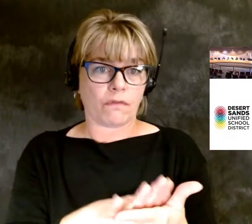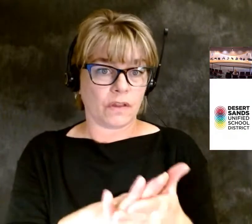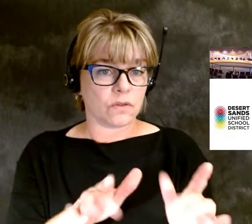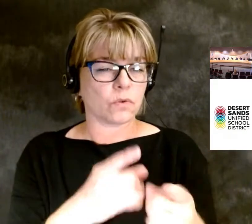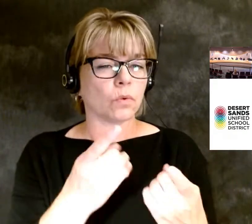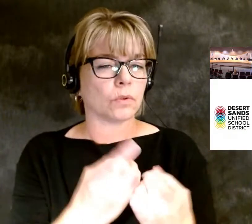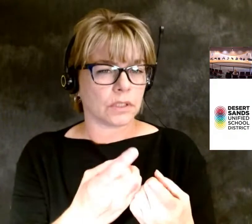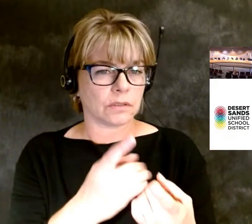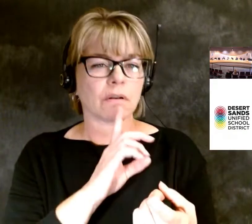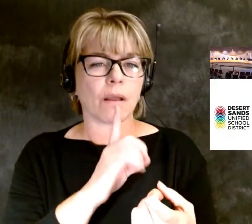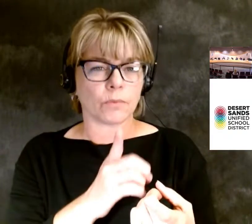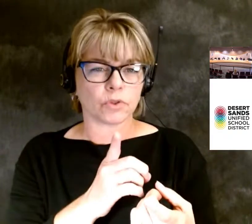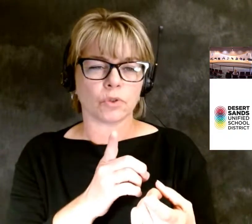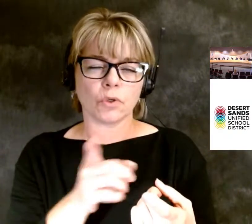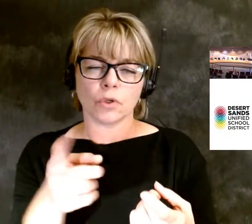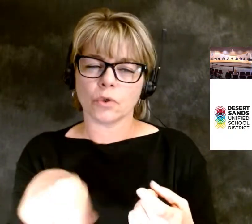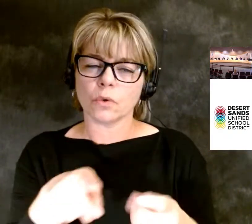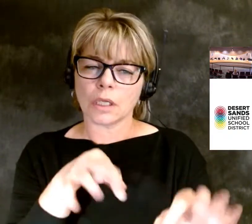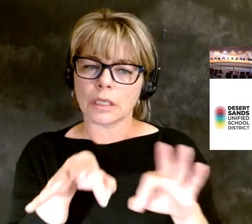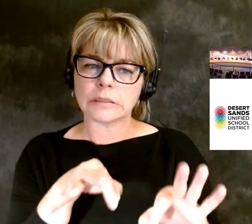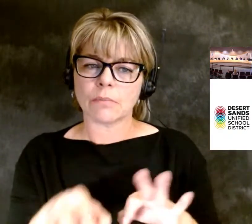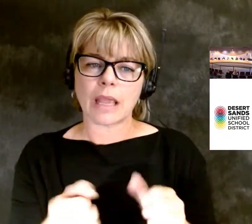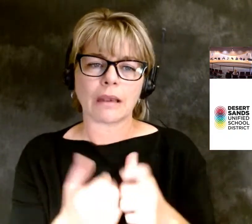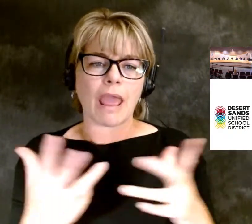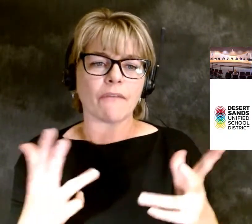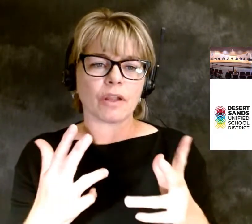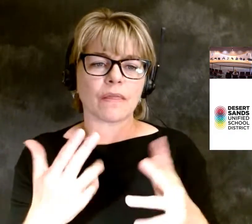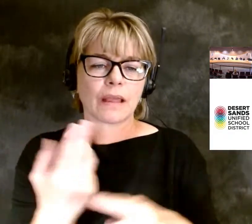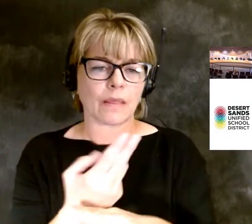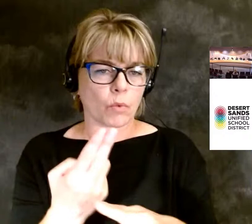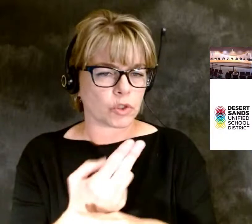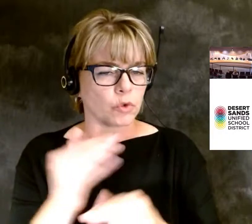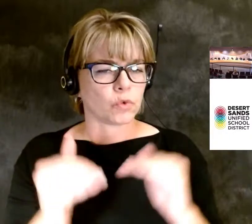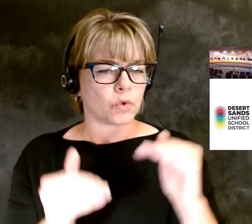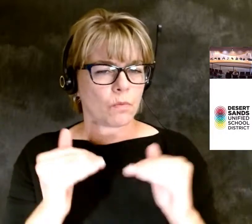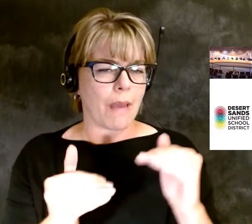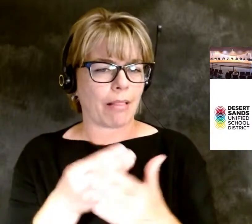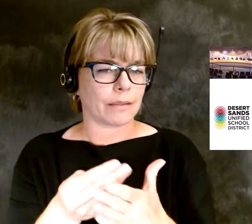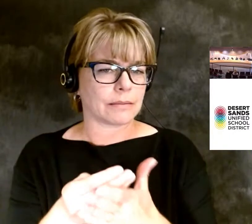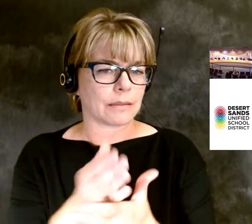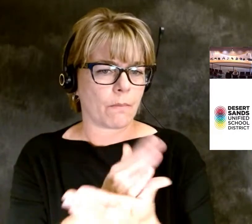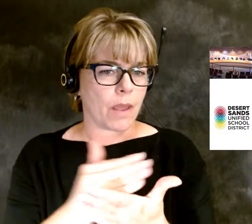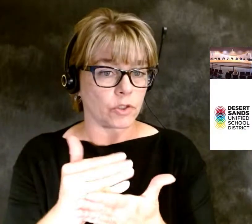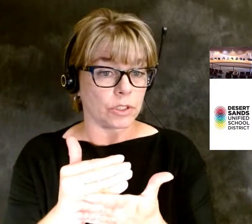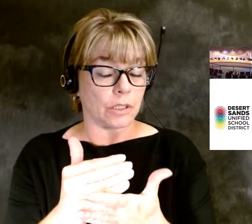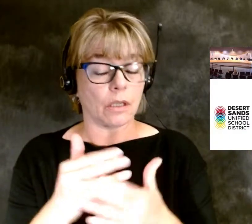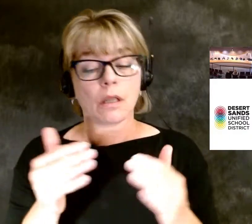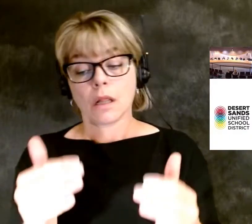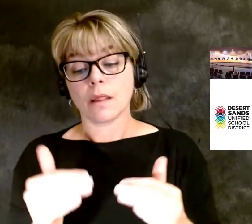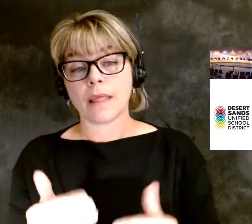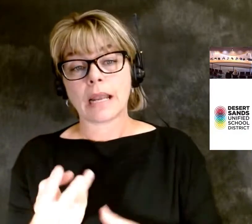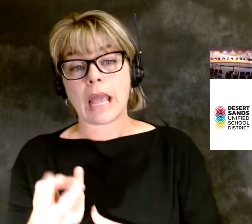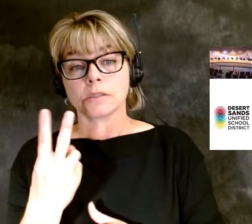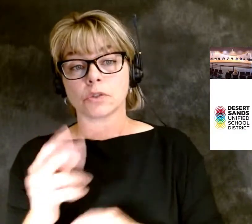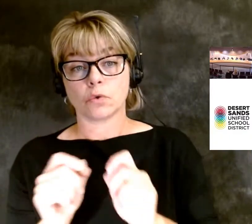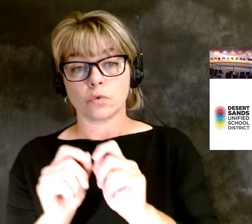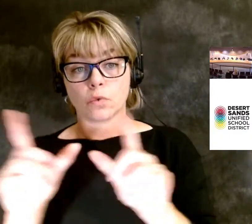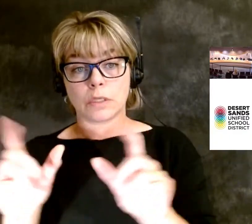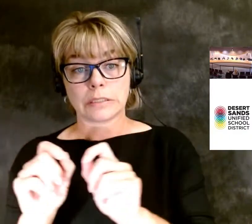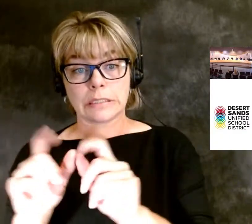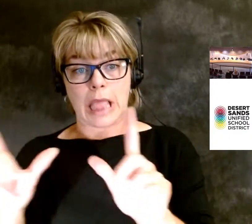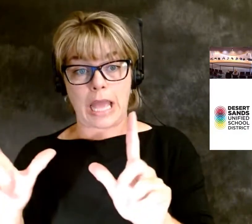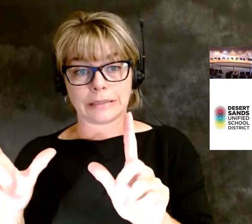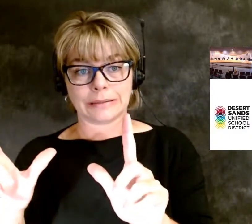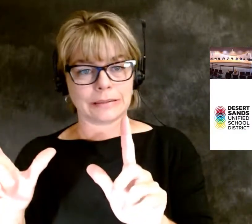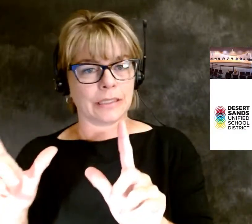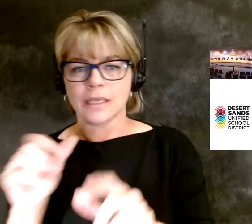implemented in order to balance the budget. Now, the next two slides was not on the slide